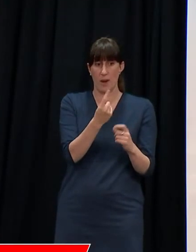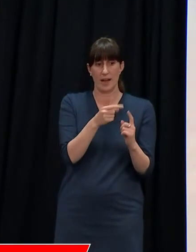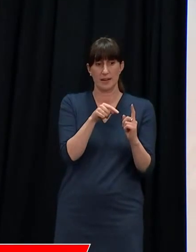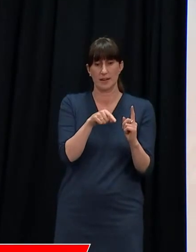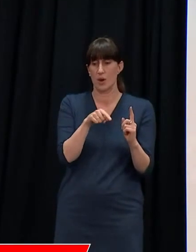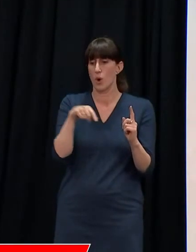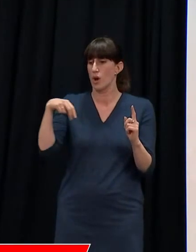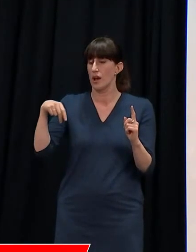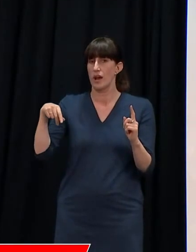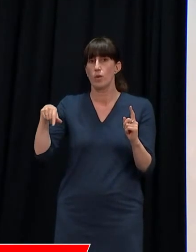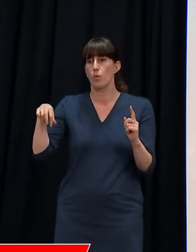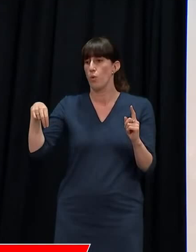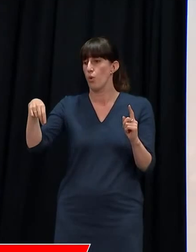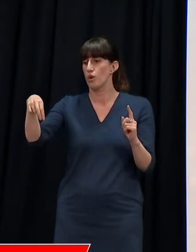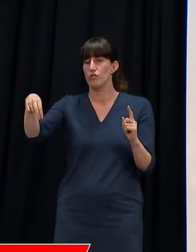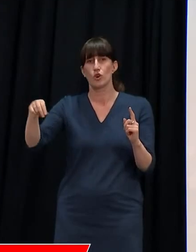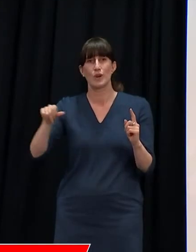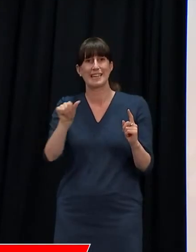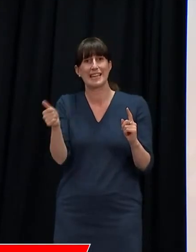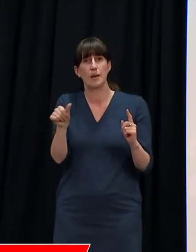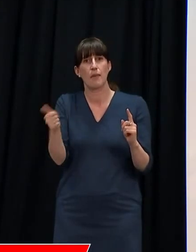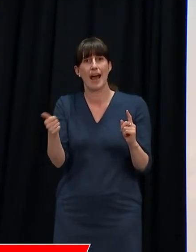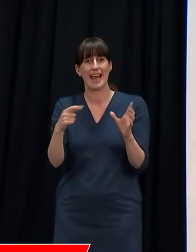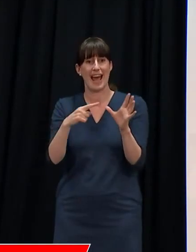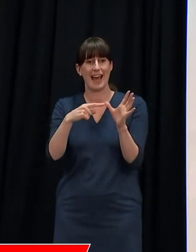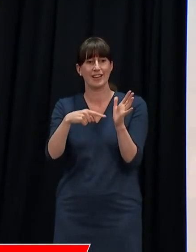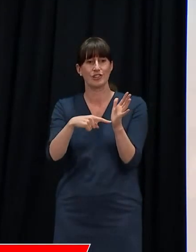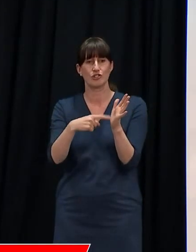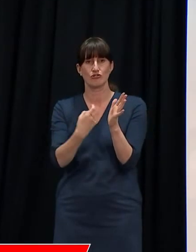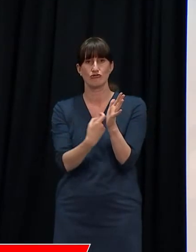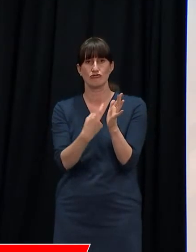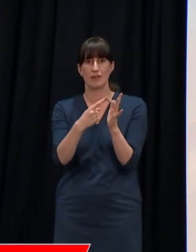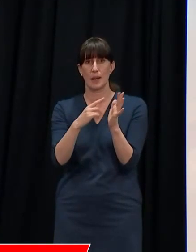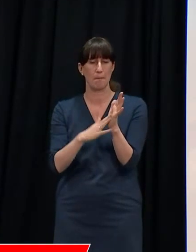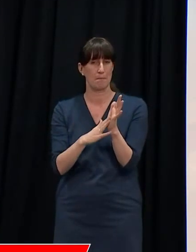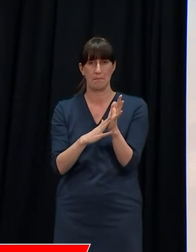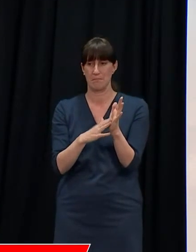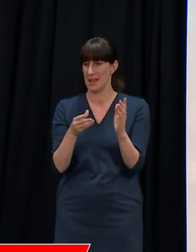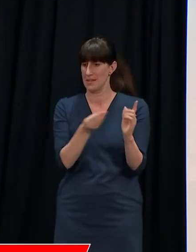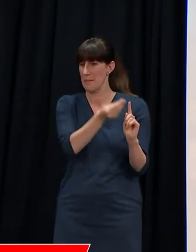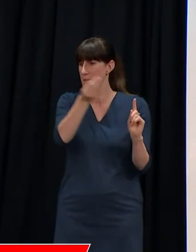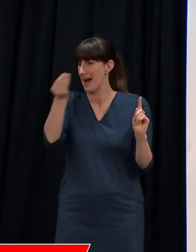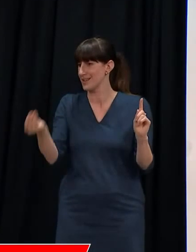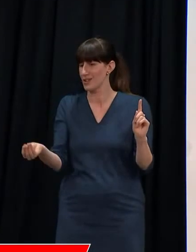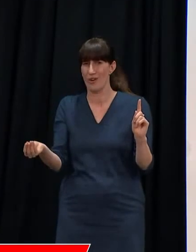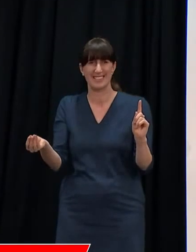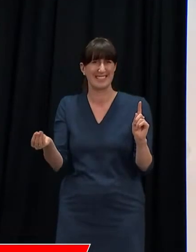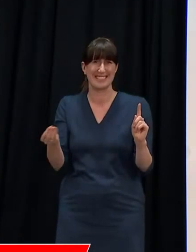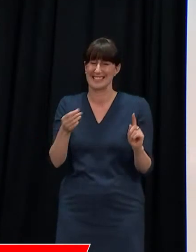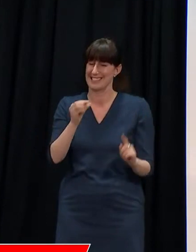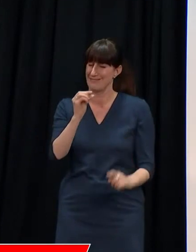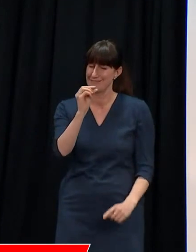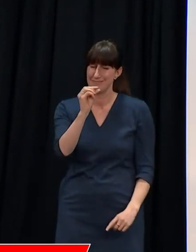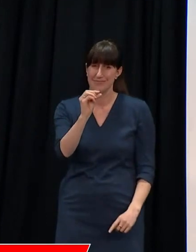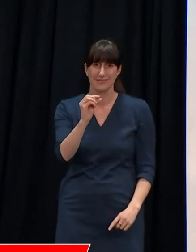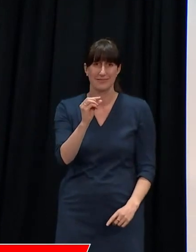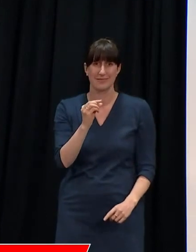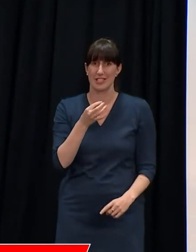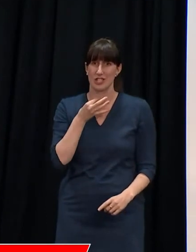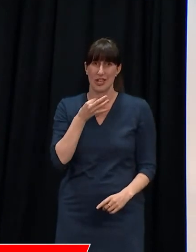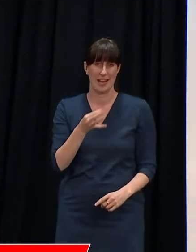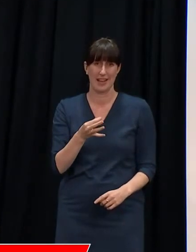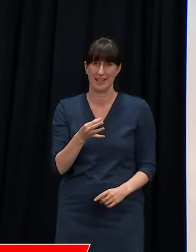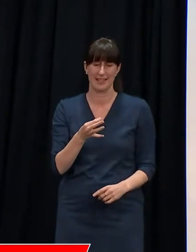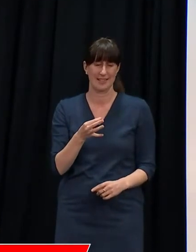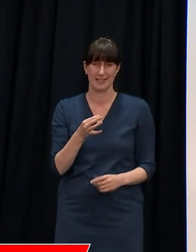public atrium was highly unlikely and negligible. Regardless of these findings, a number of remedial actions have been